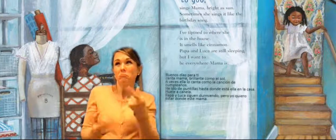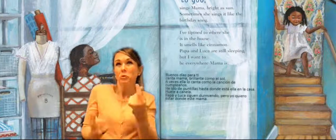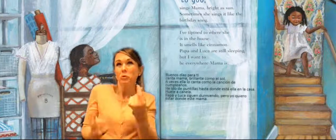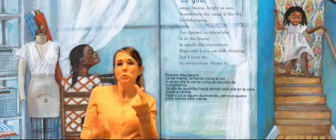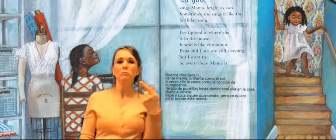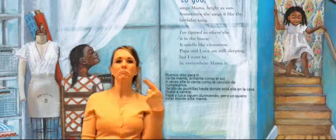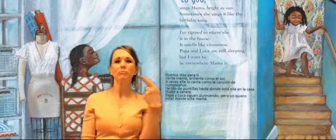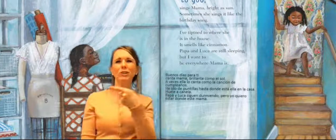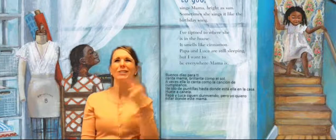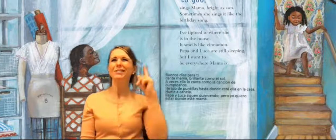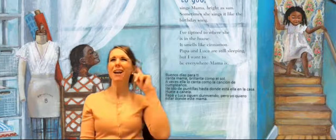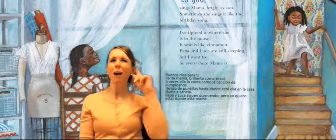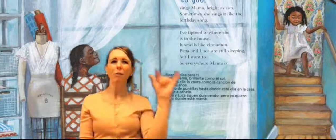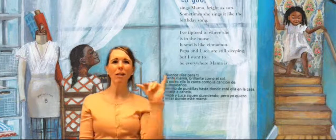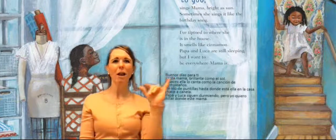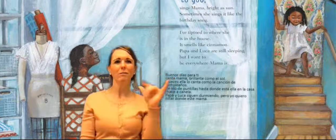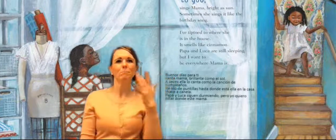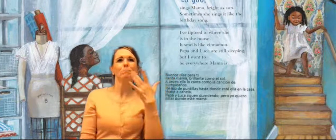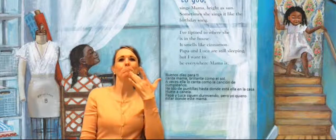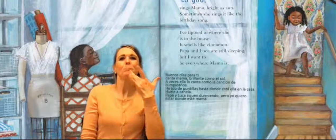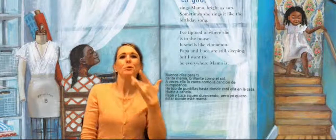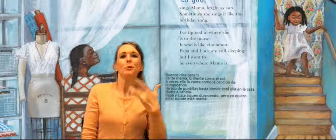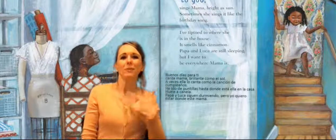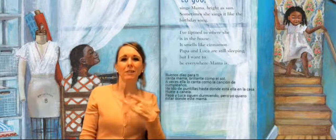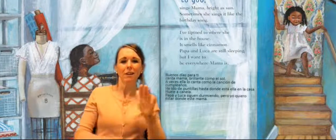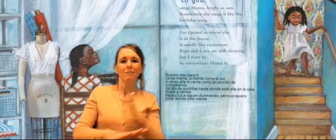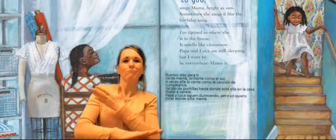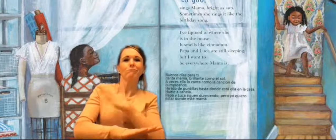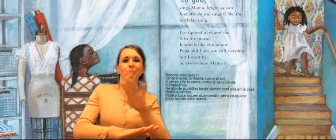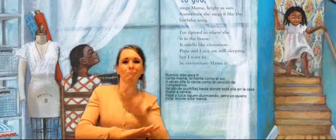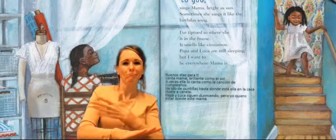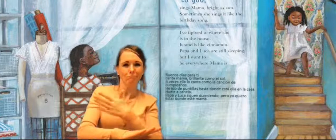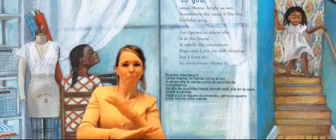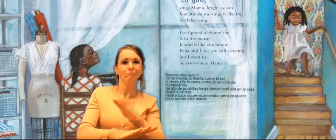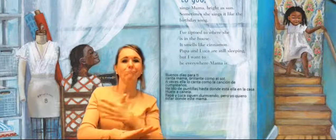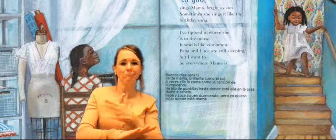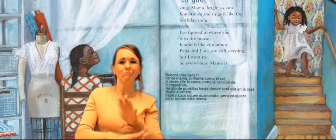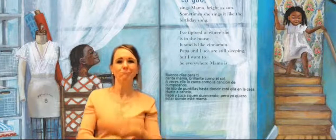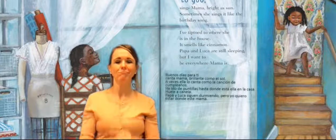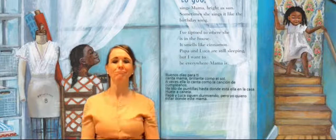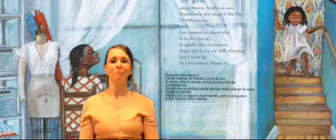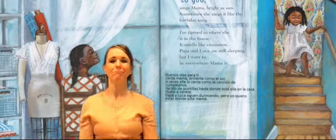Sometimes, when Mama sings, it sounds like the birthday song.